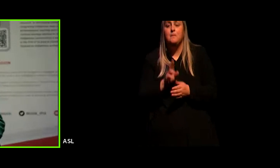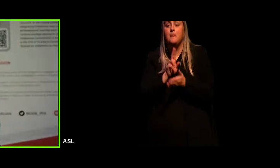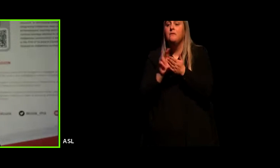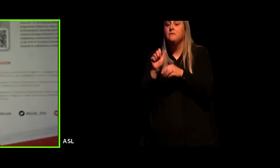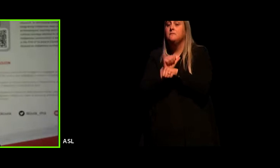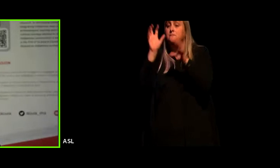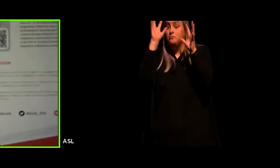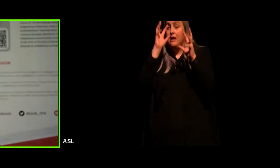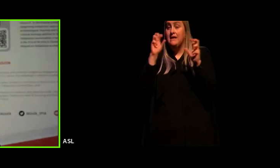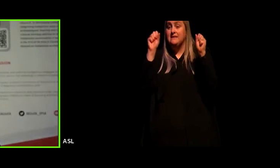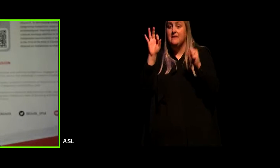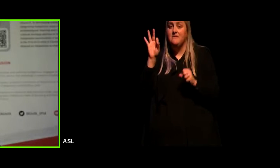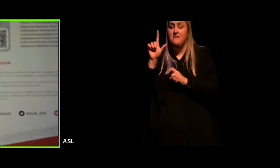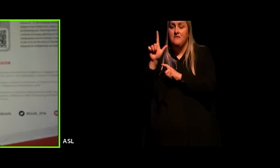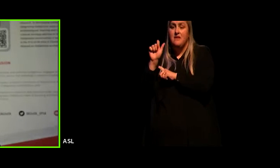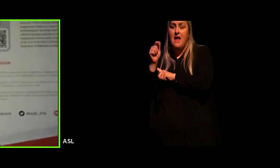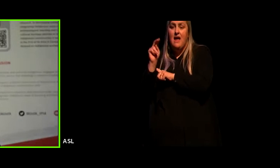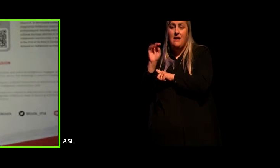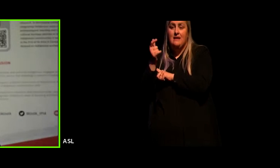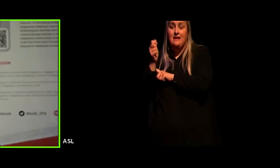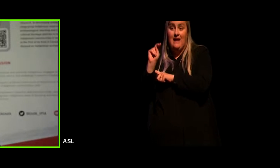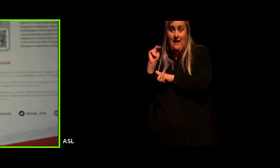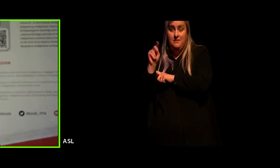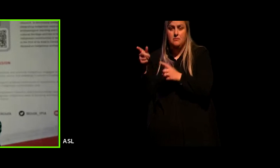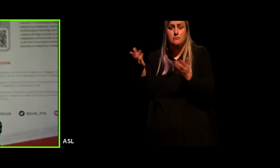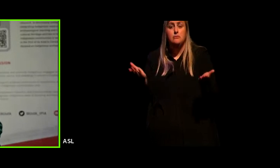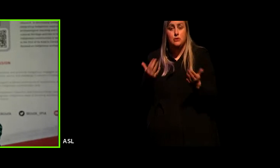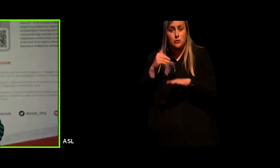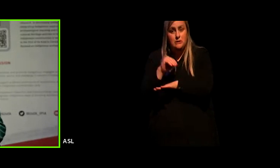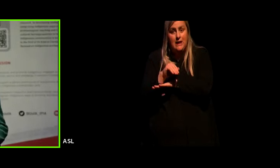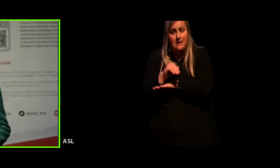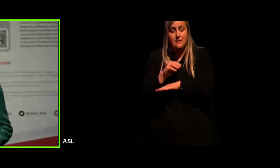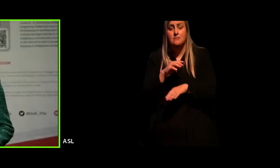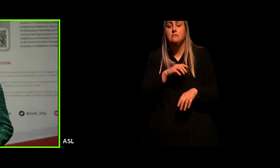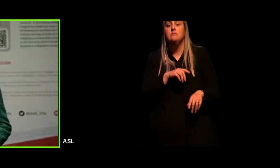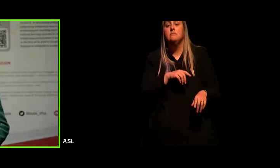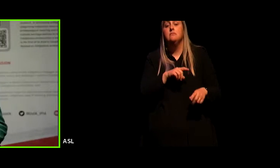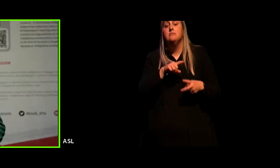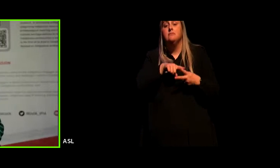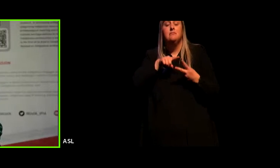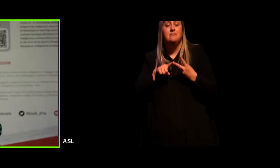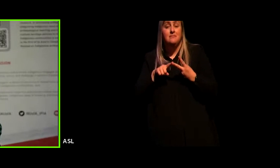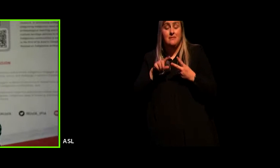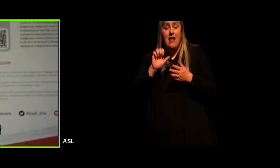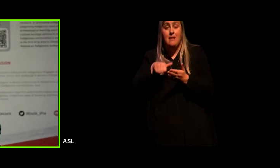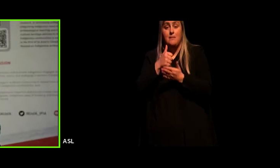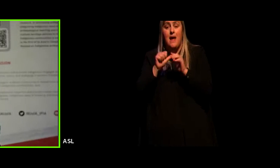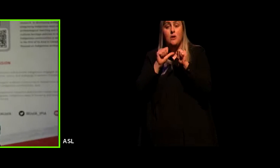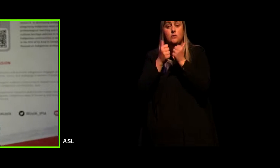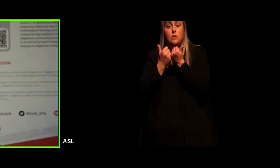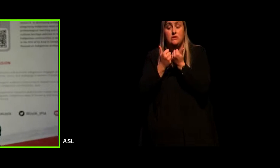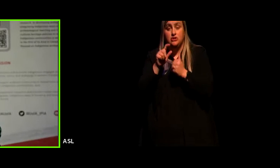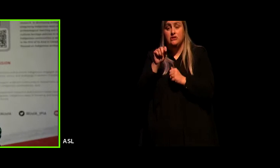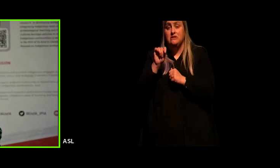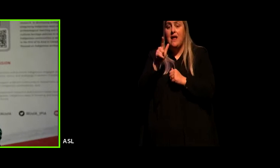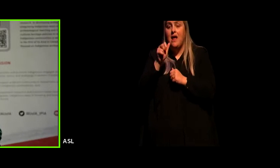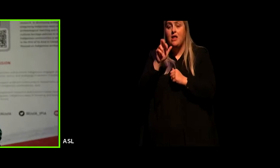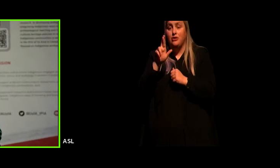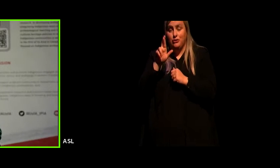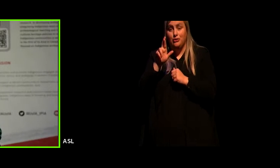Alberta President Flanagan joins us here tonight, as does Alumni Association President Tyler Hansen,